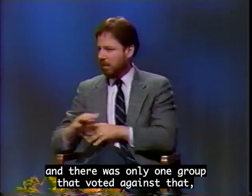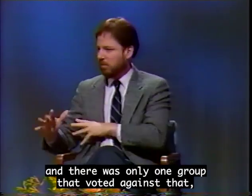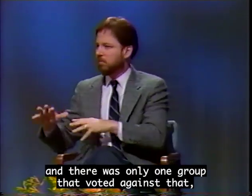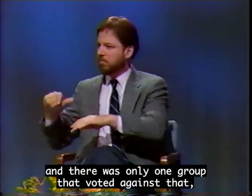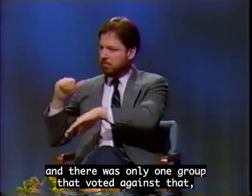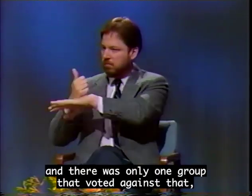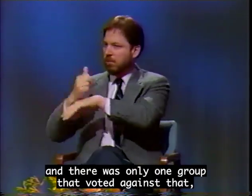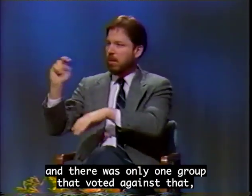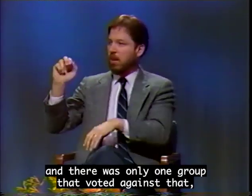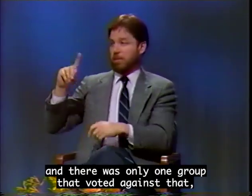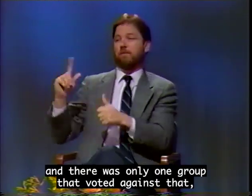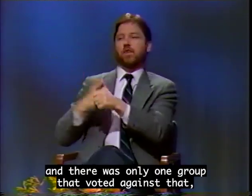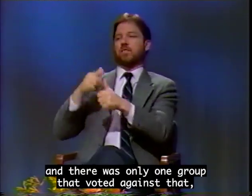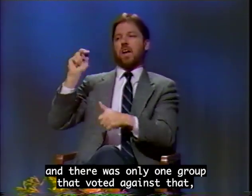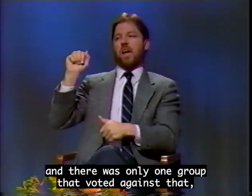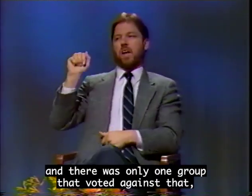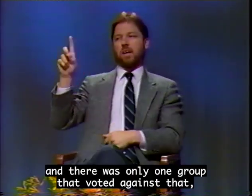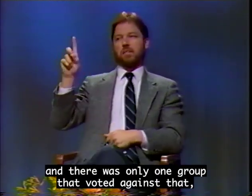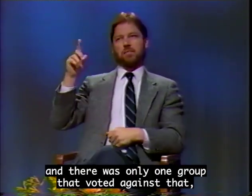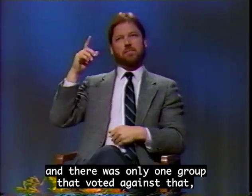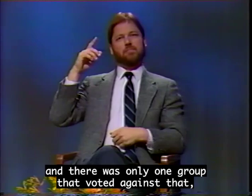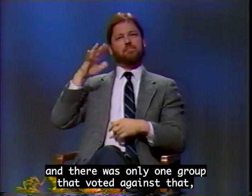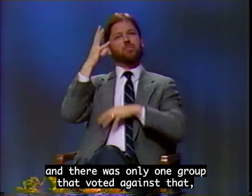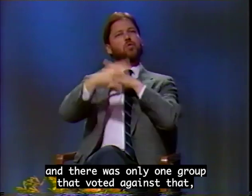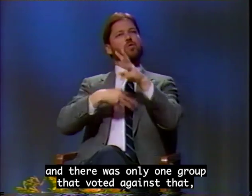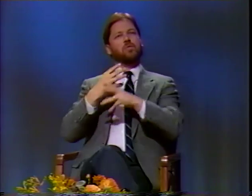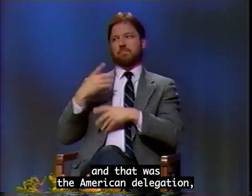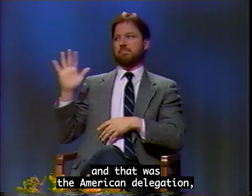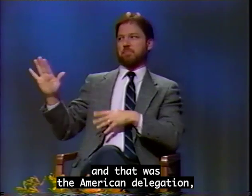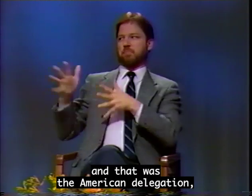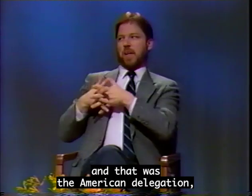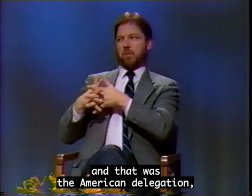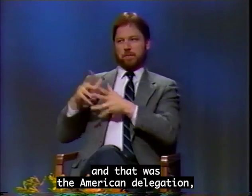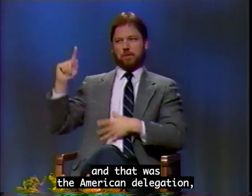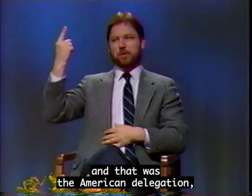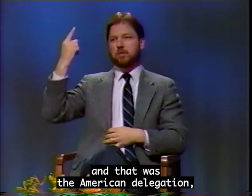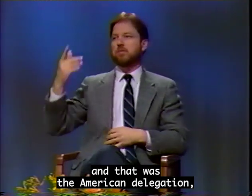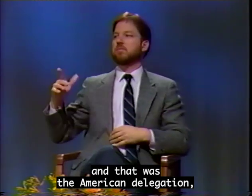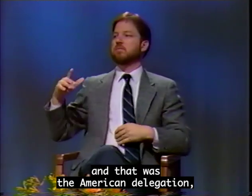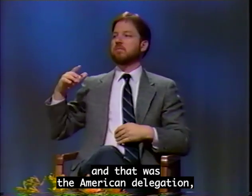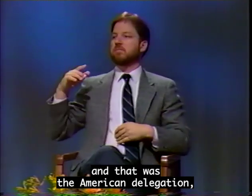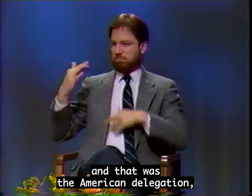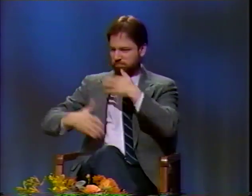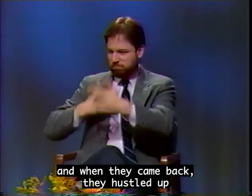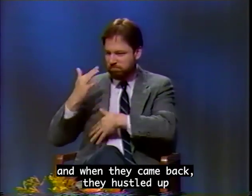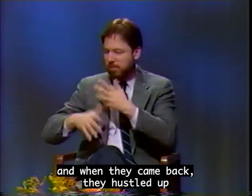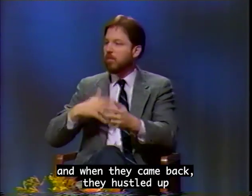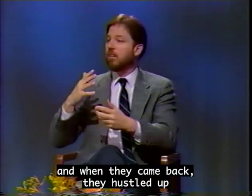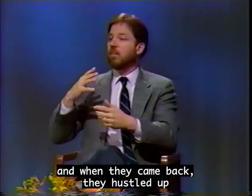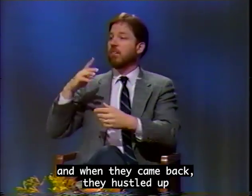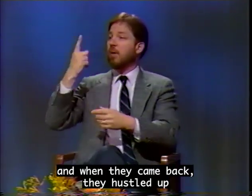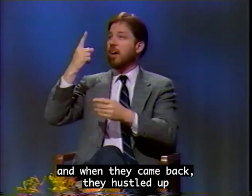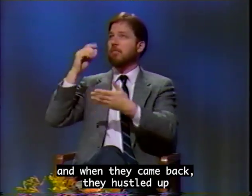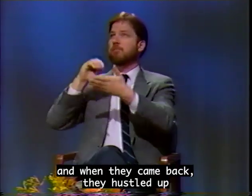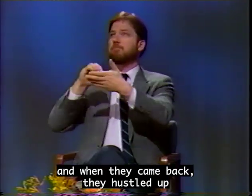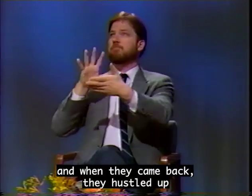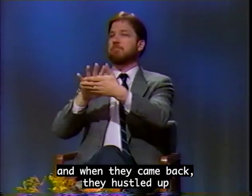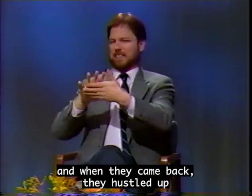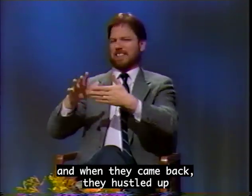And there was only one group that voted against that, and that was the American delegation. And when they came back,